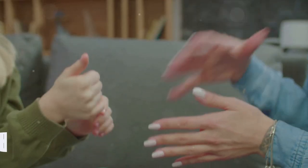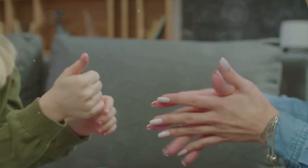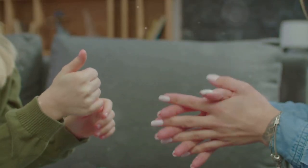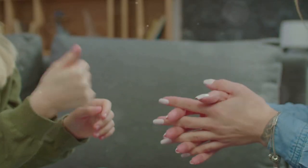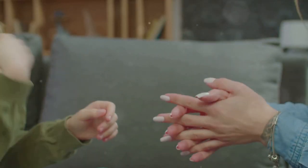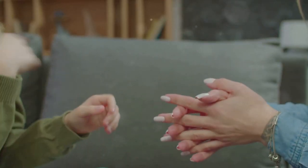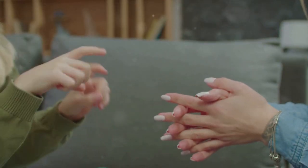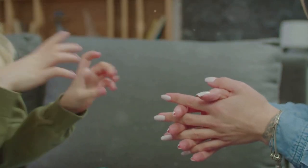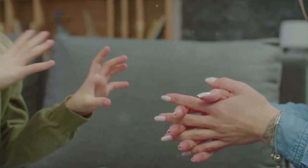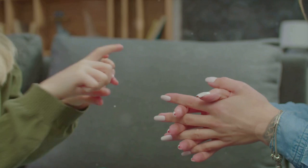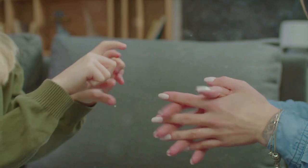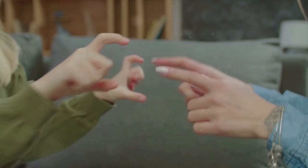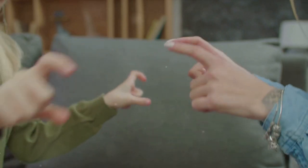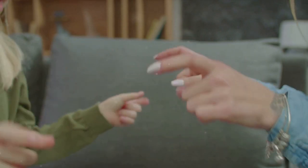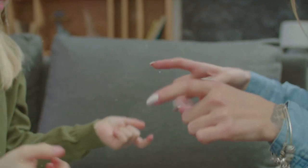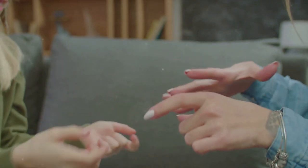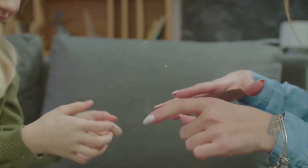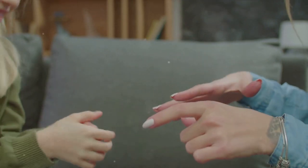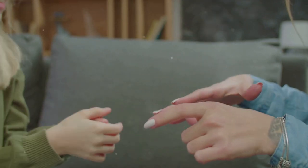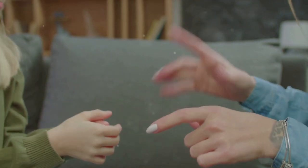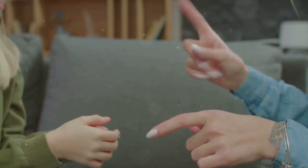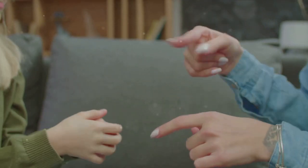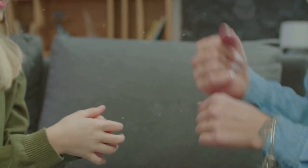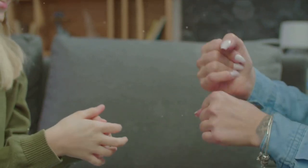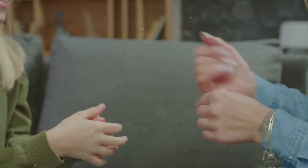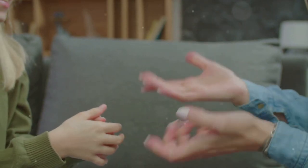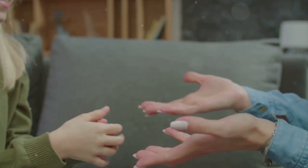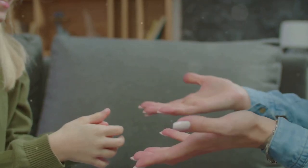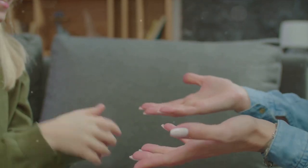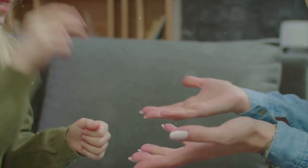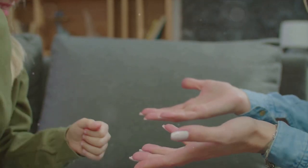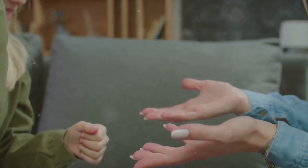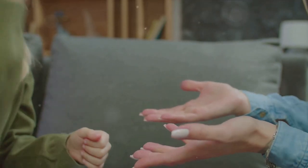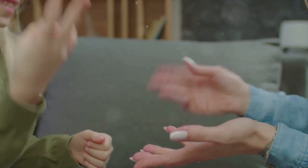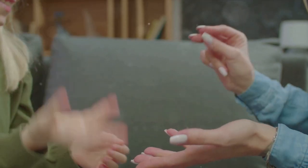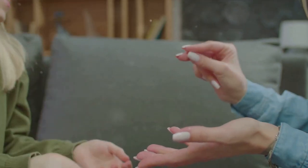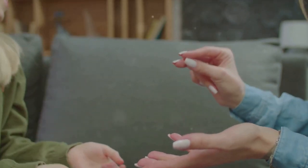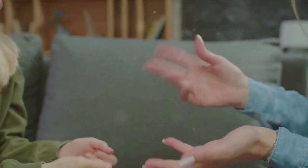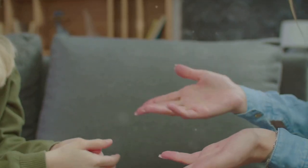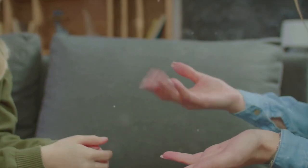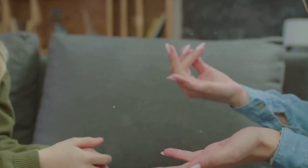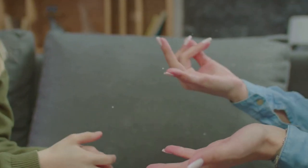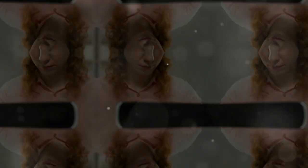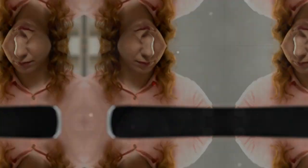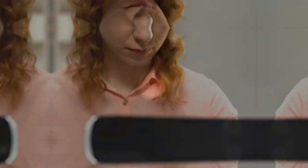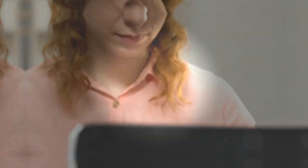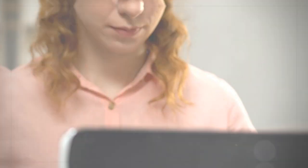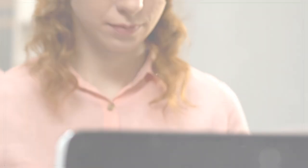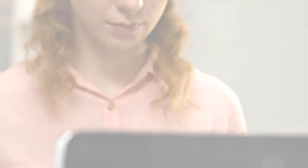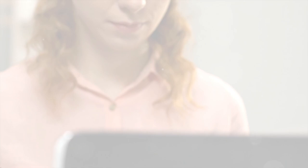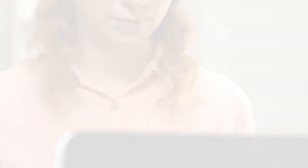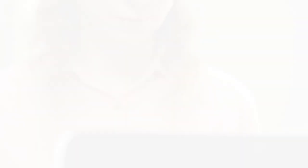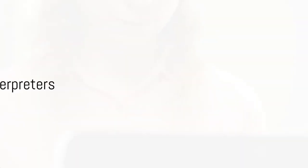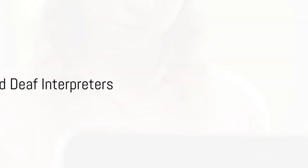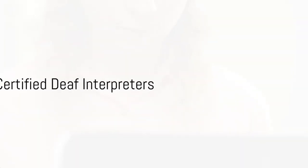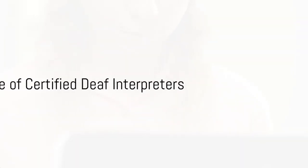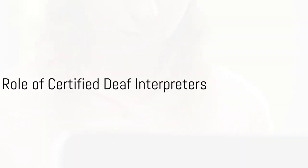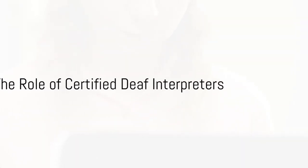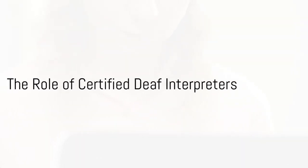indispensable role of Deaf individuals as linguistic and cultural gatekeepers. Enter certified Deaf interpreters,